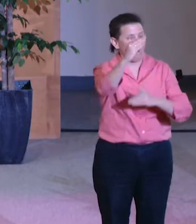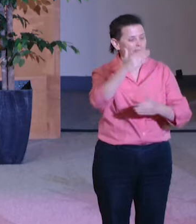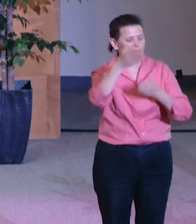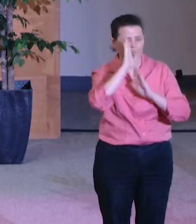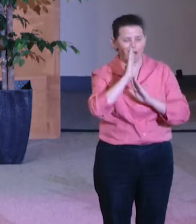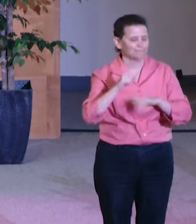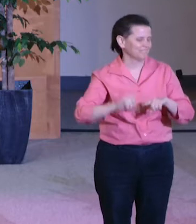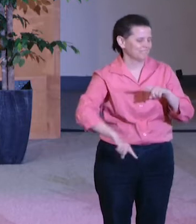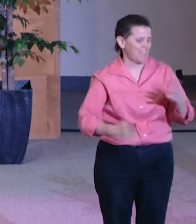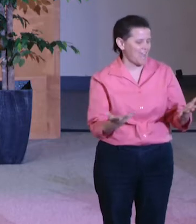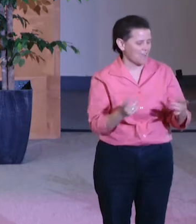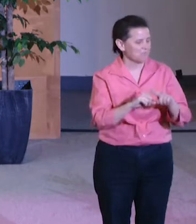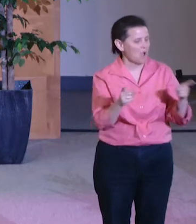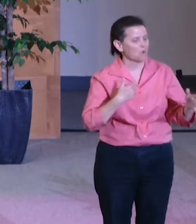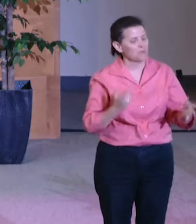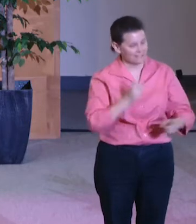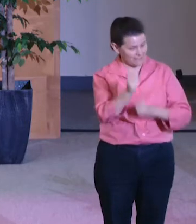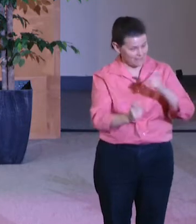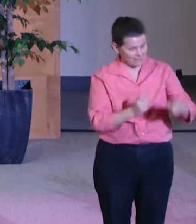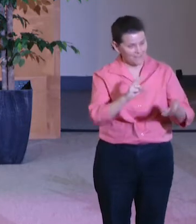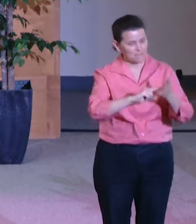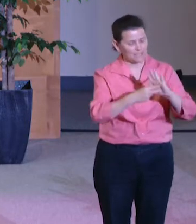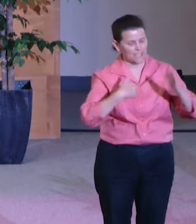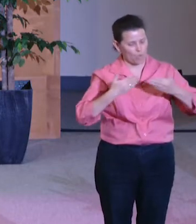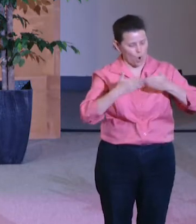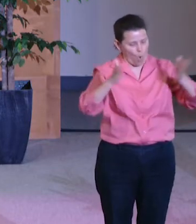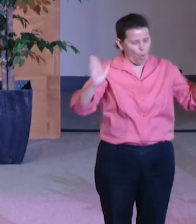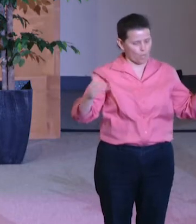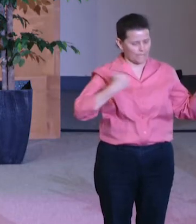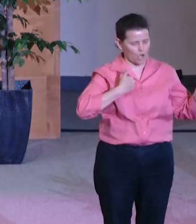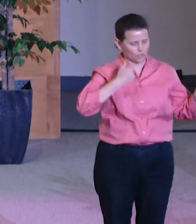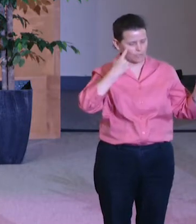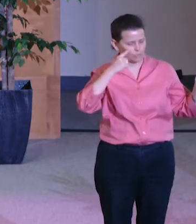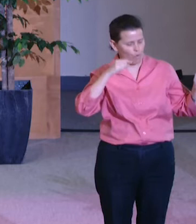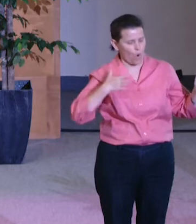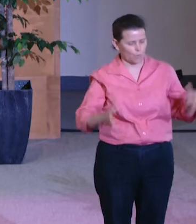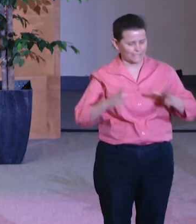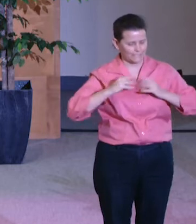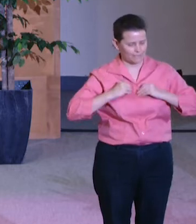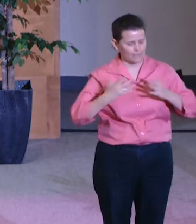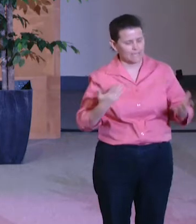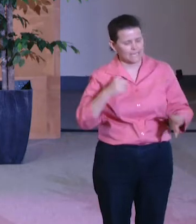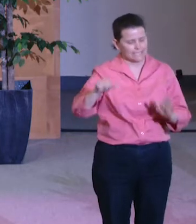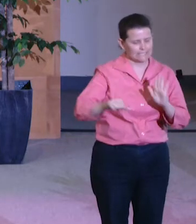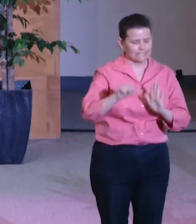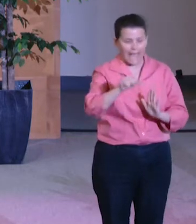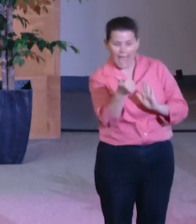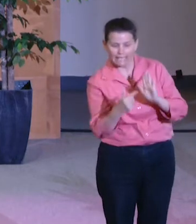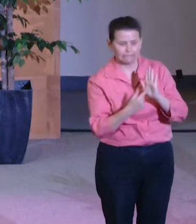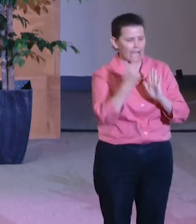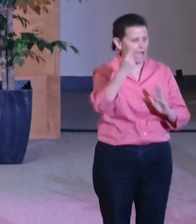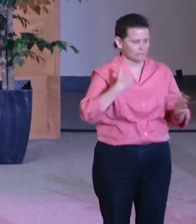give, we open ourselves up to receive in abundance 10 times and more, pressed down and overflowing from what our gift is. So